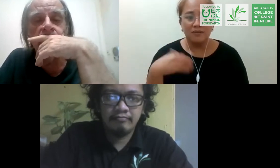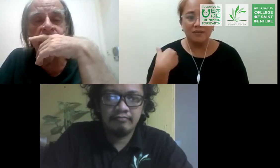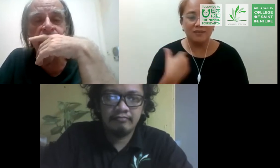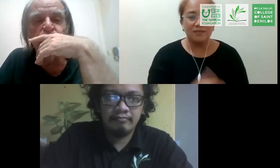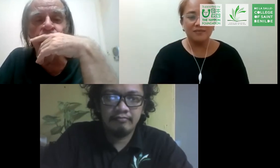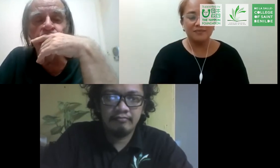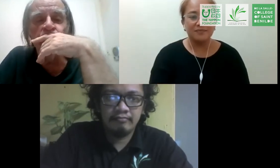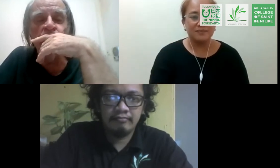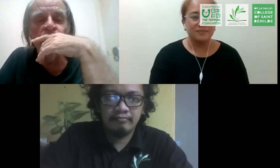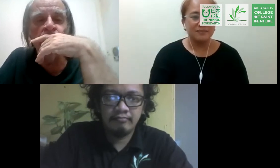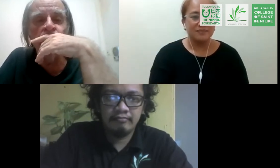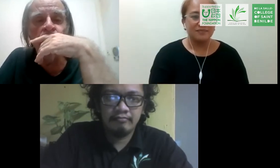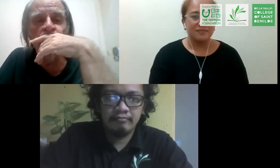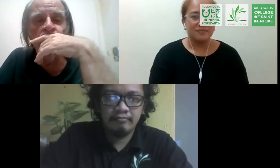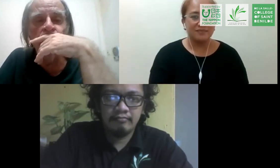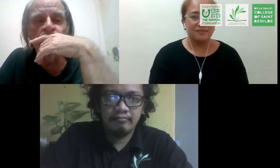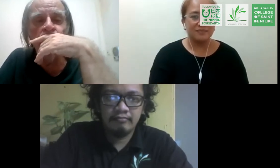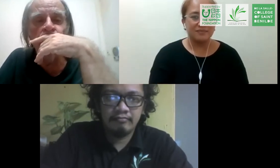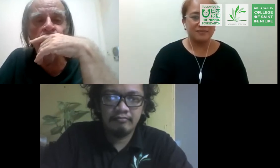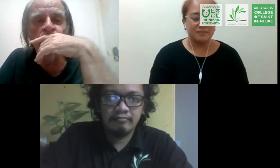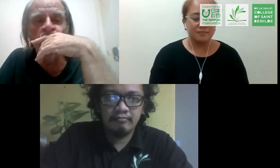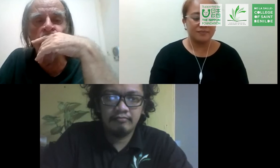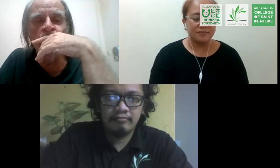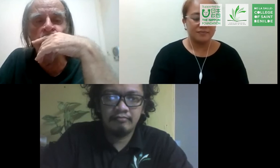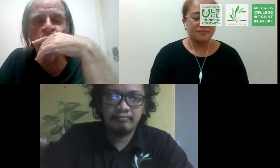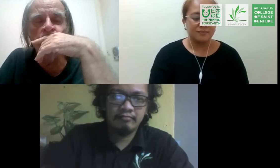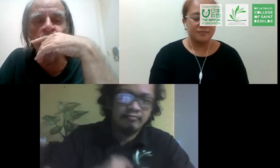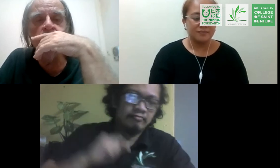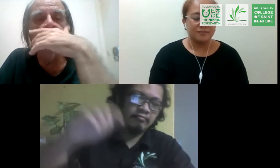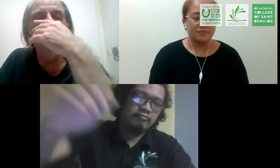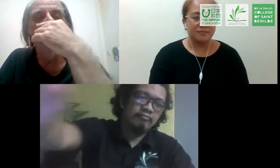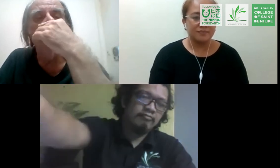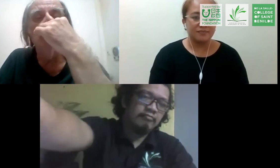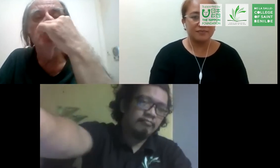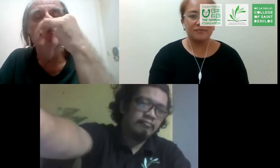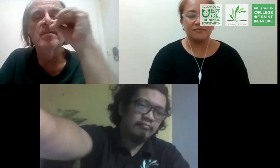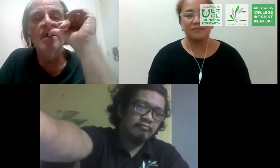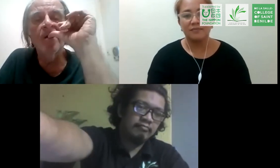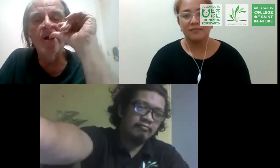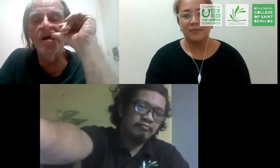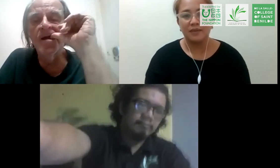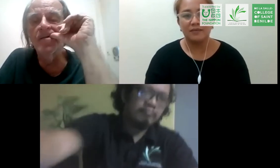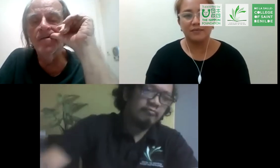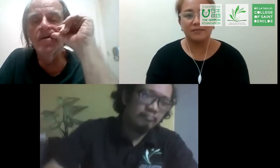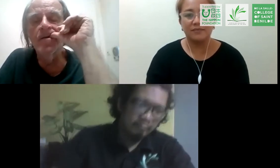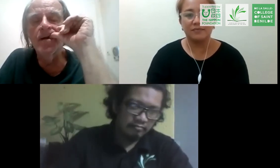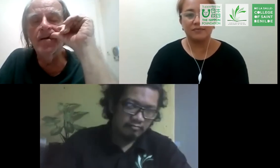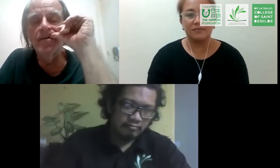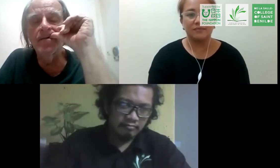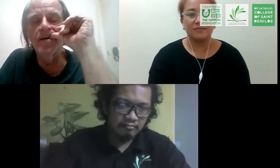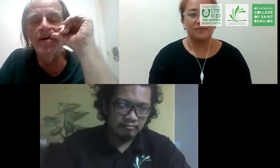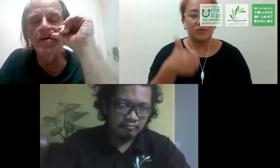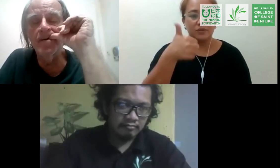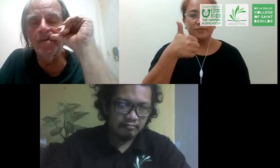Yeah. Everyone from the first group is here. So whoever's missing is in group 2.